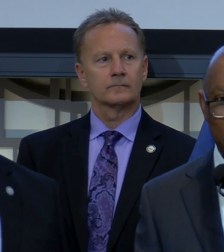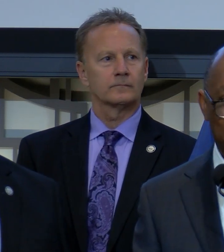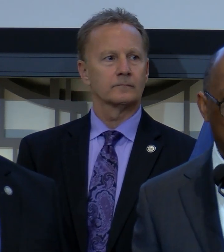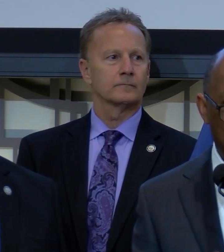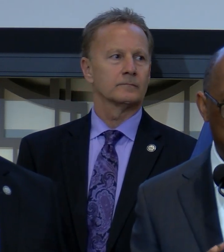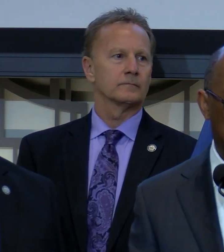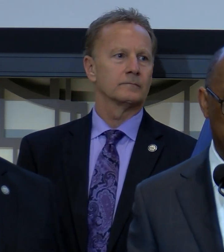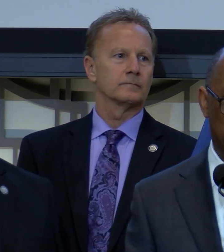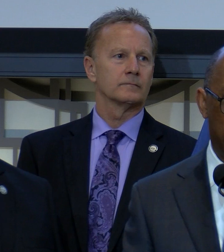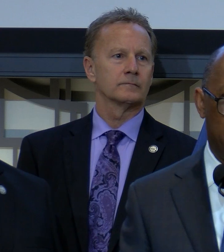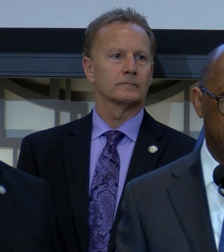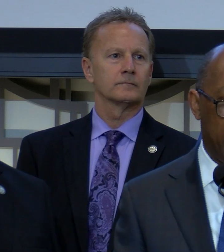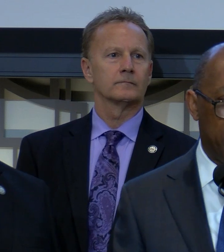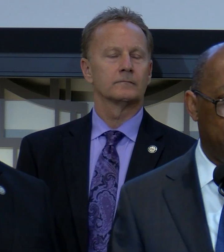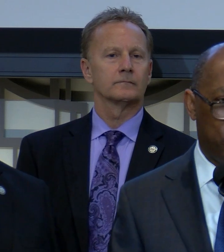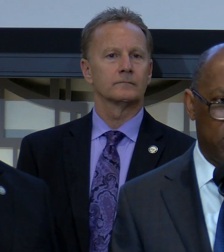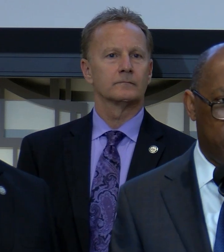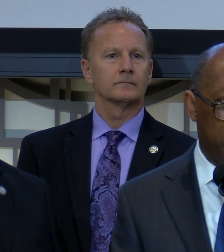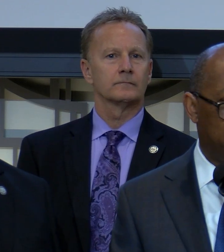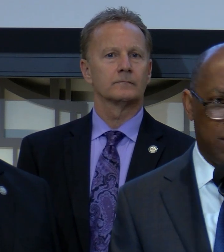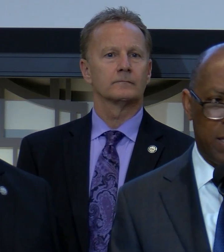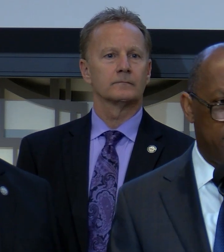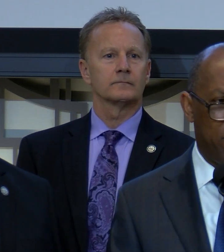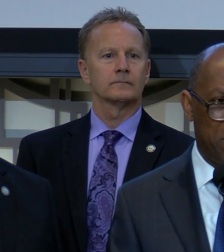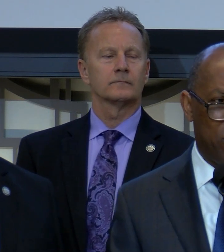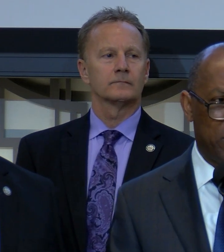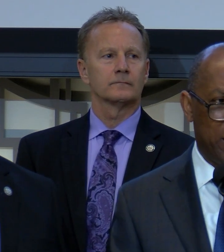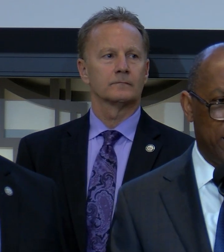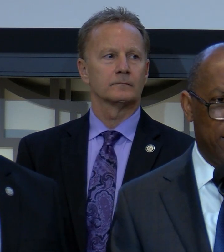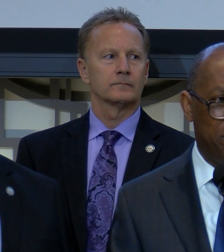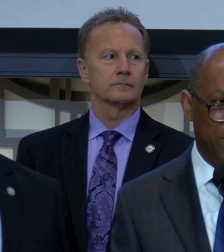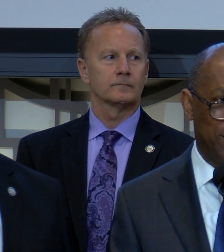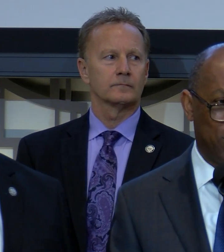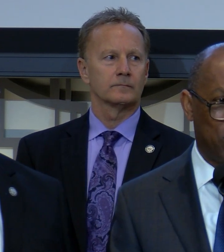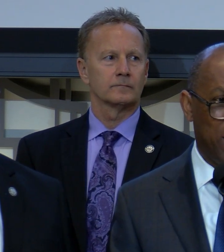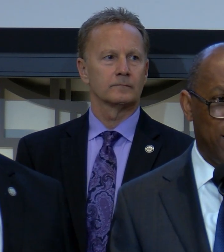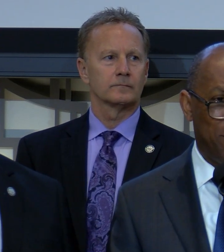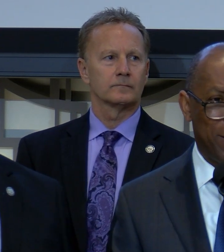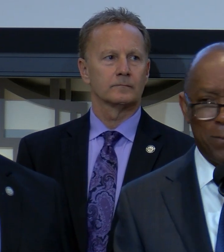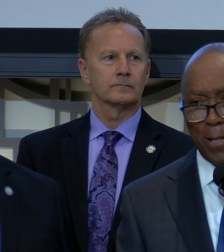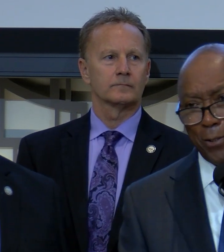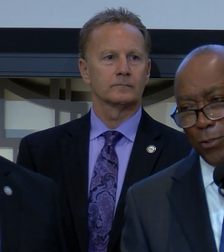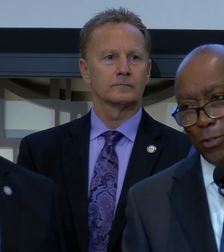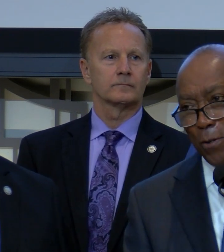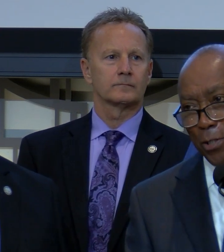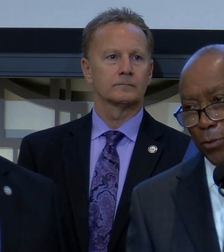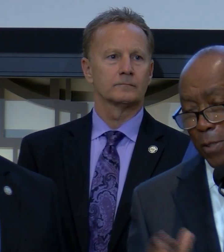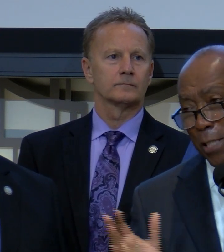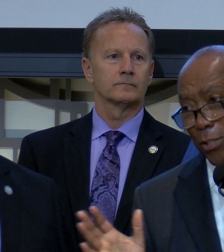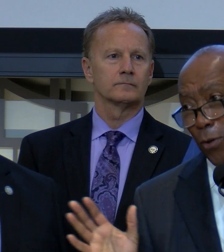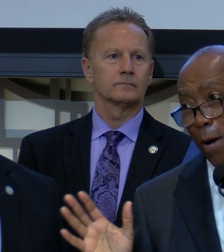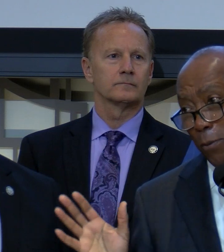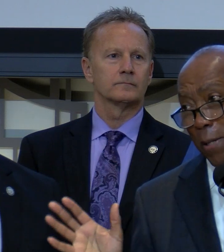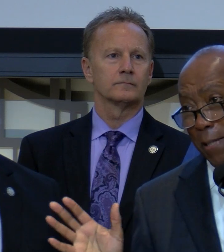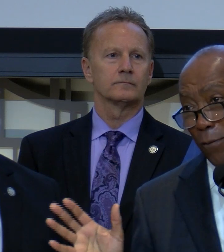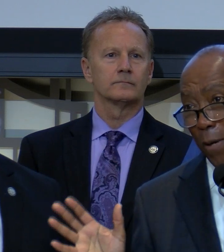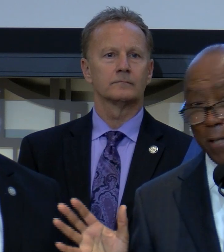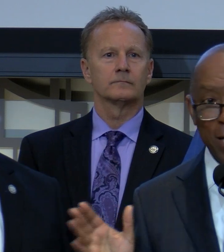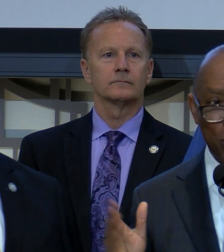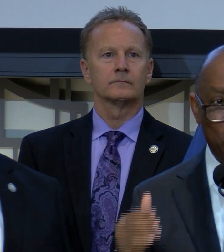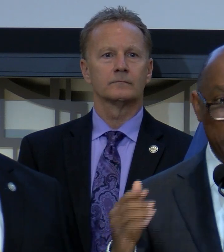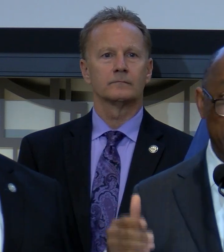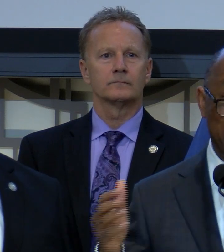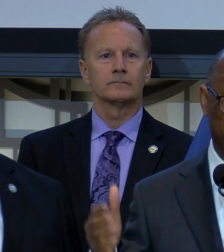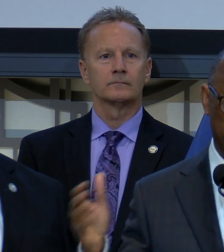lot. Those people are not Houstonians. They're not from our city. They're visitors, right? Because Houstonians, we just don't operate that